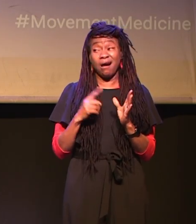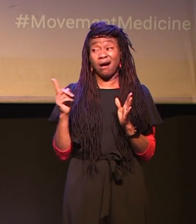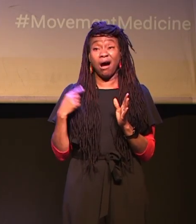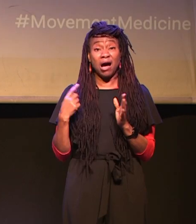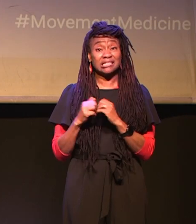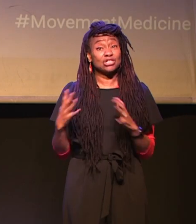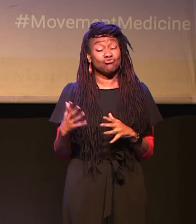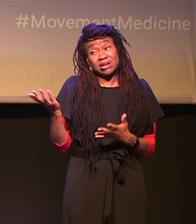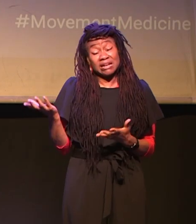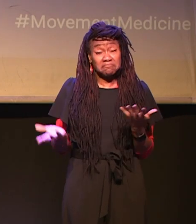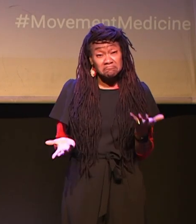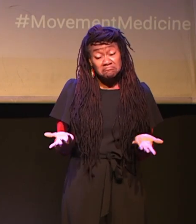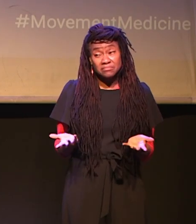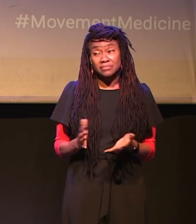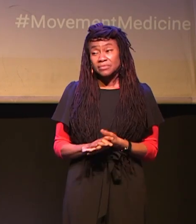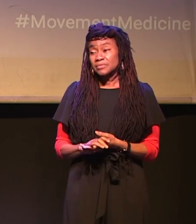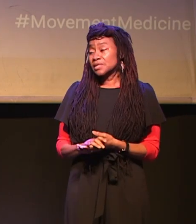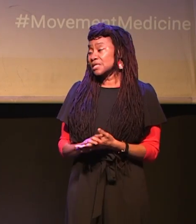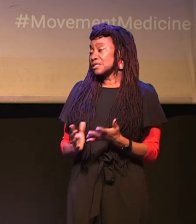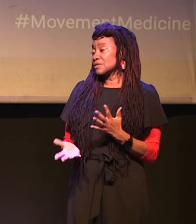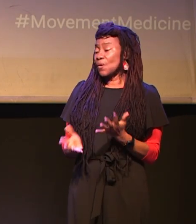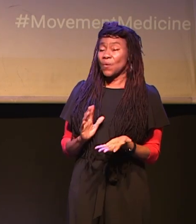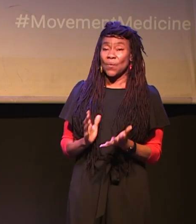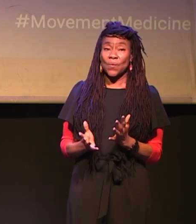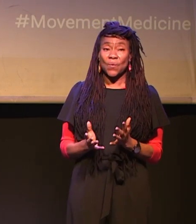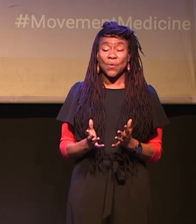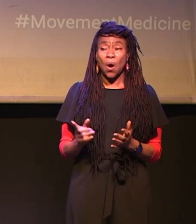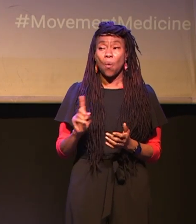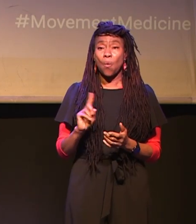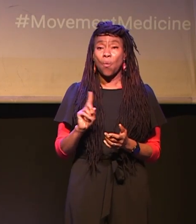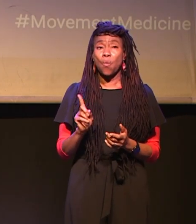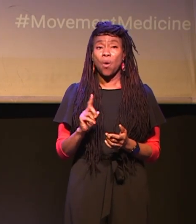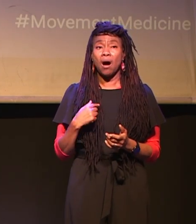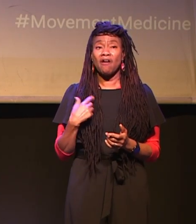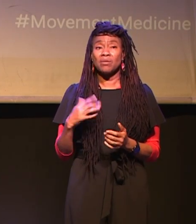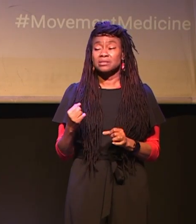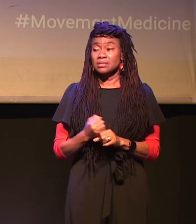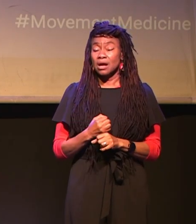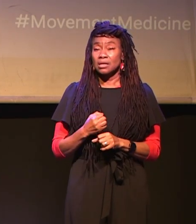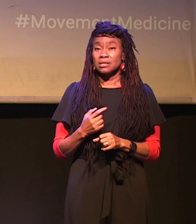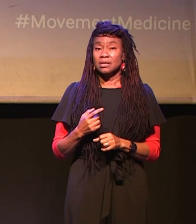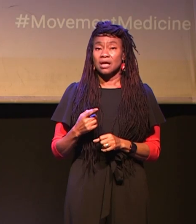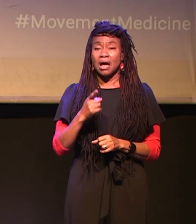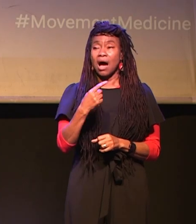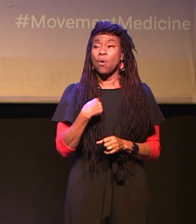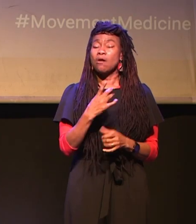I there's something around whether I think what I've done in that relationship is